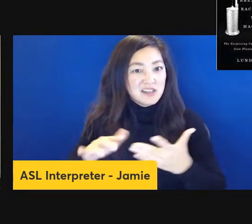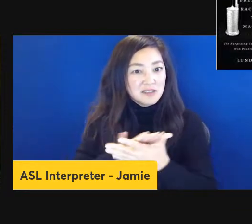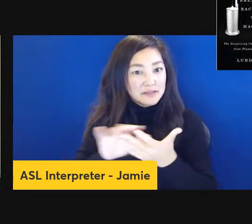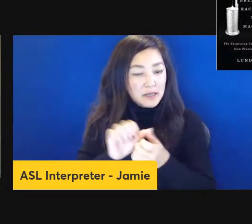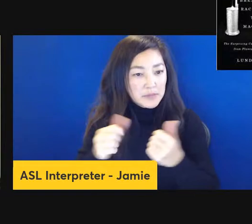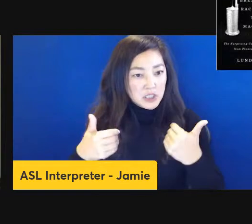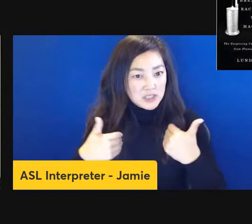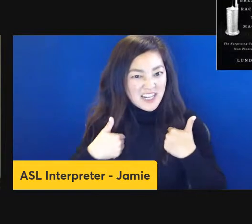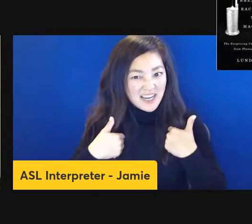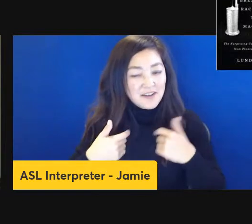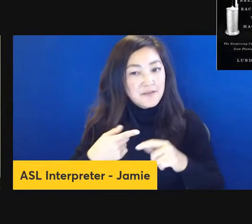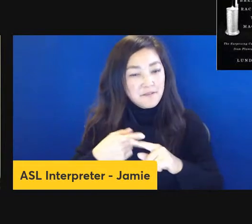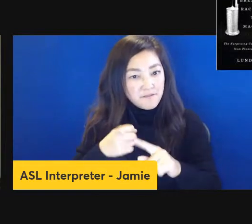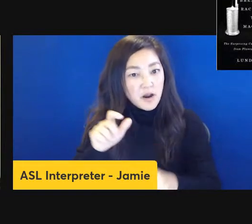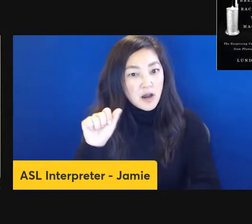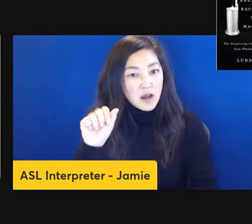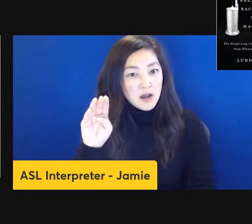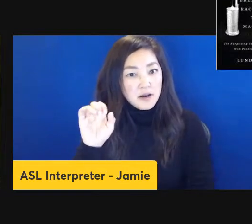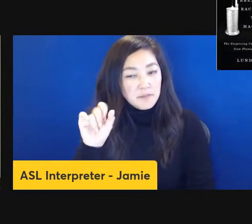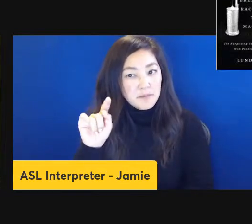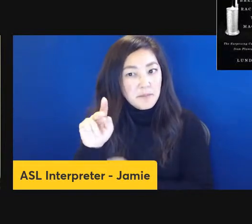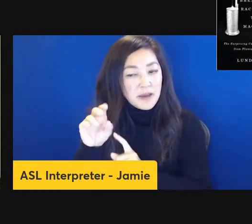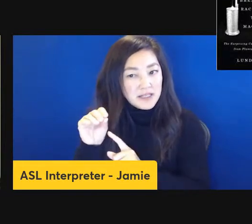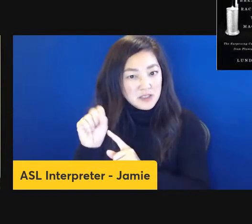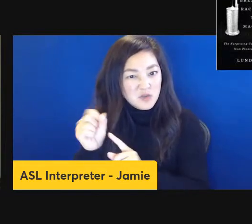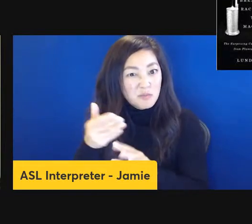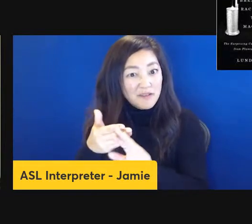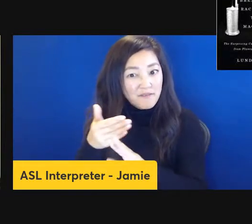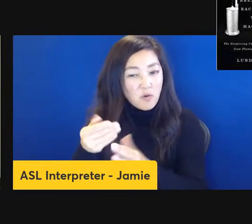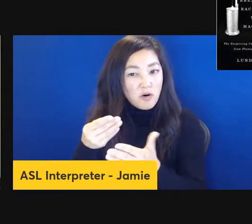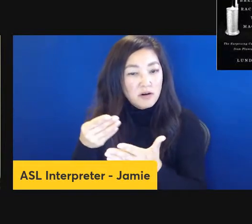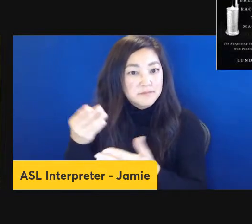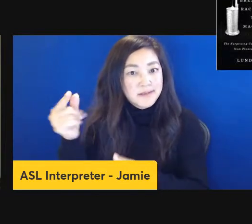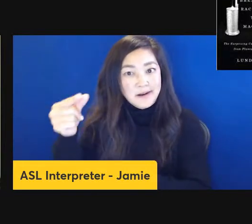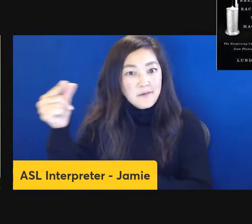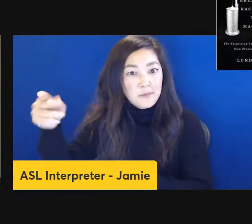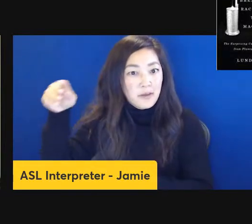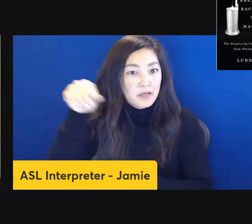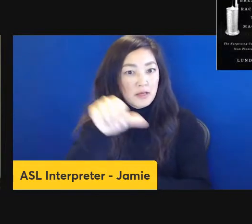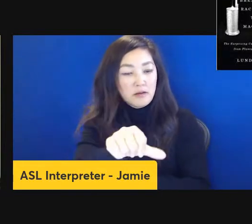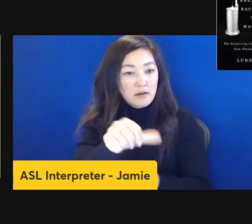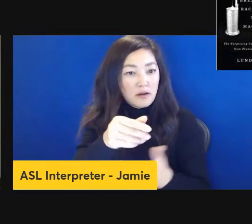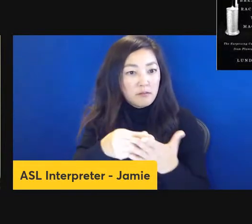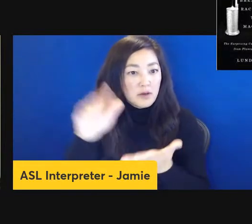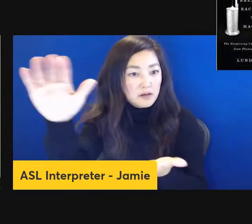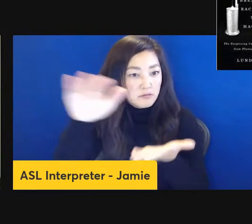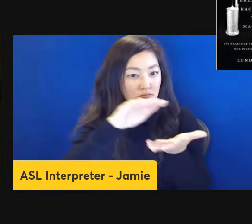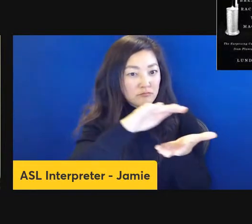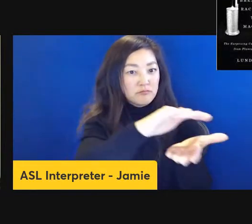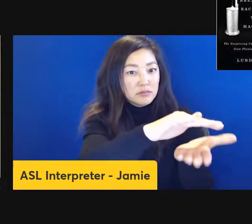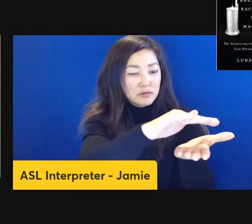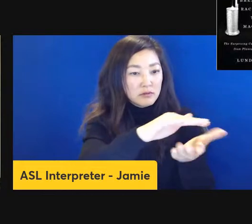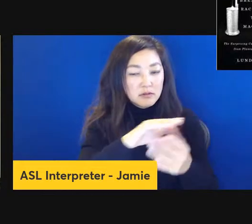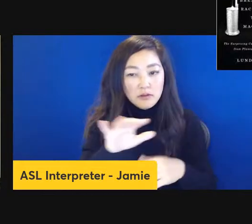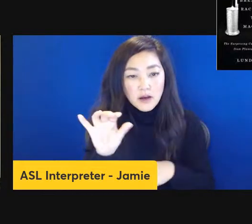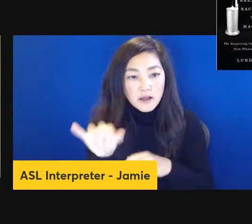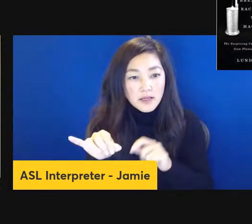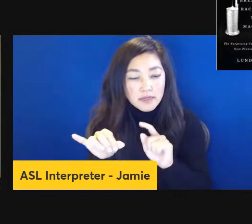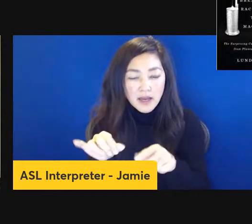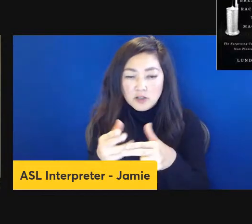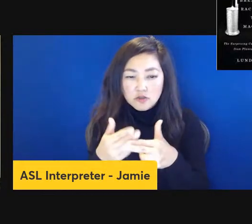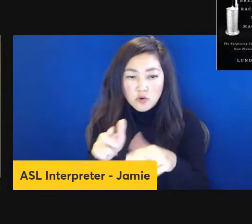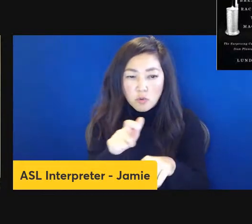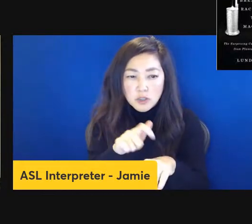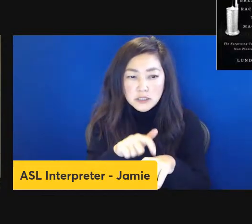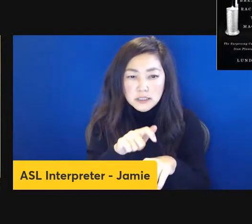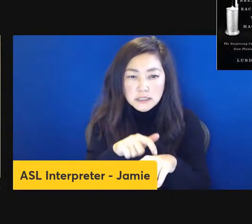from asbestos before they could be compensated. This, for a short period of time, hit the press, but it caught